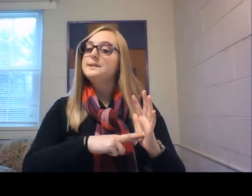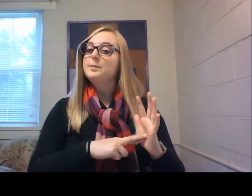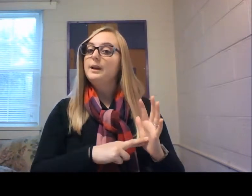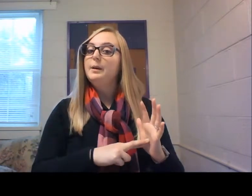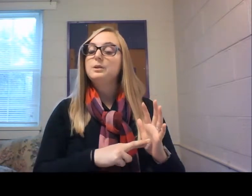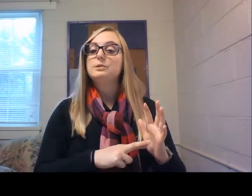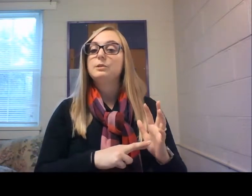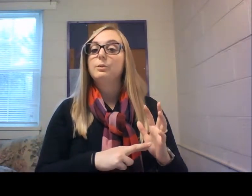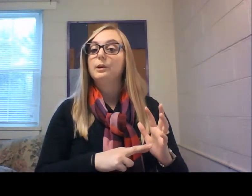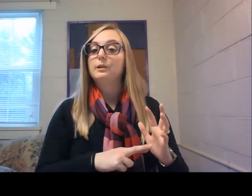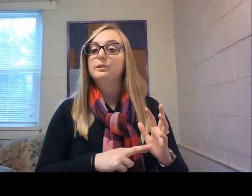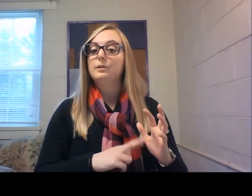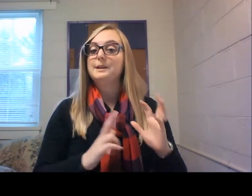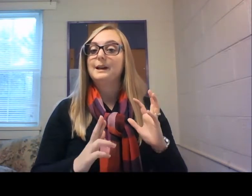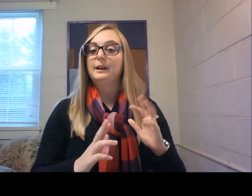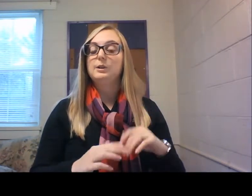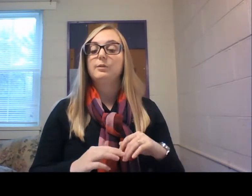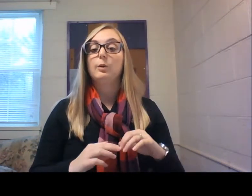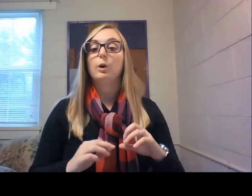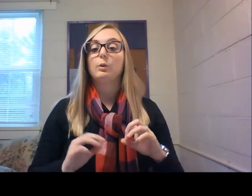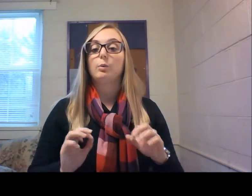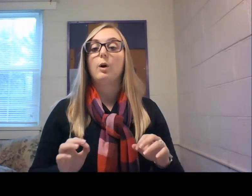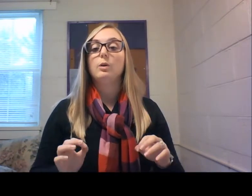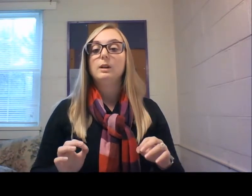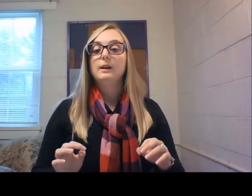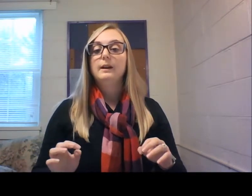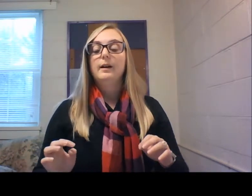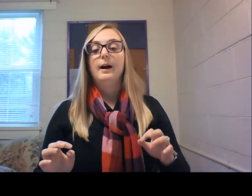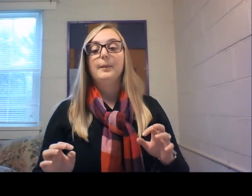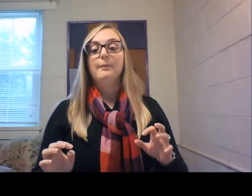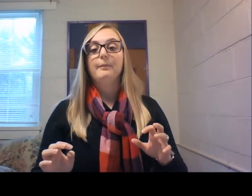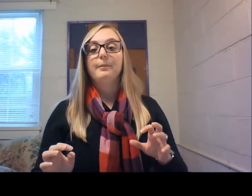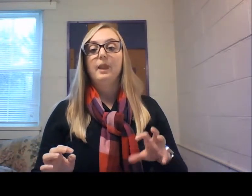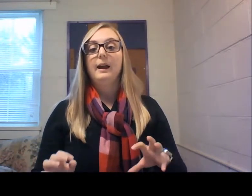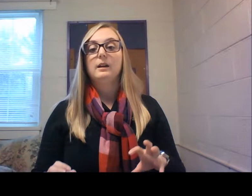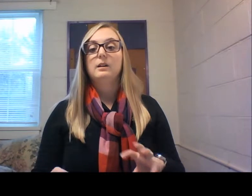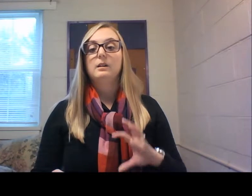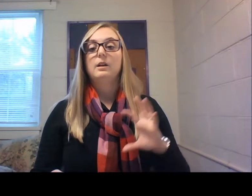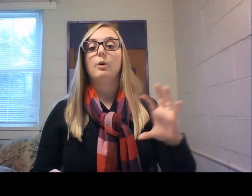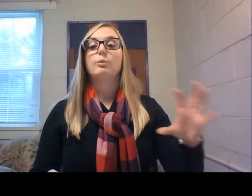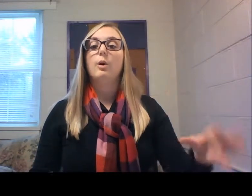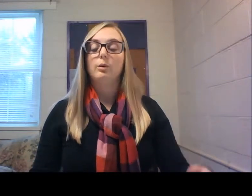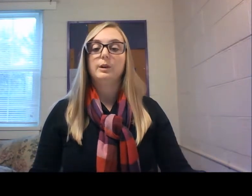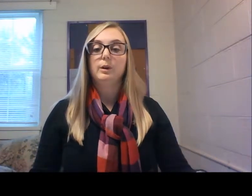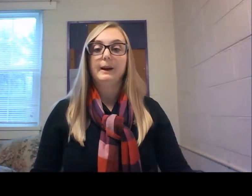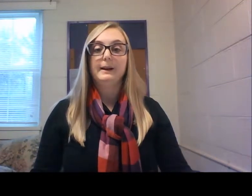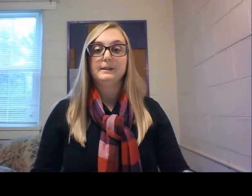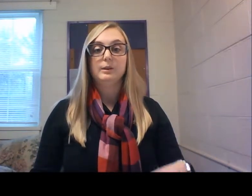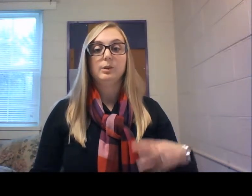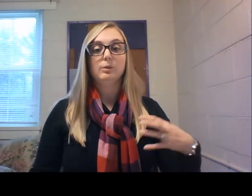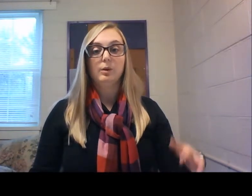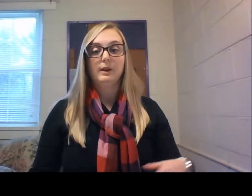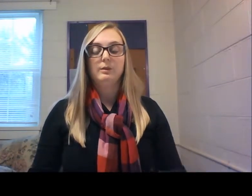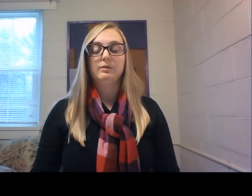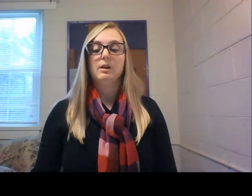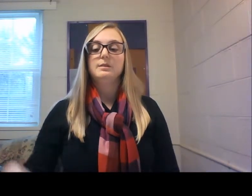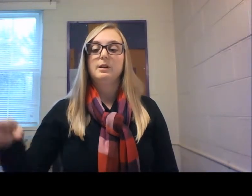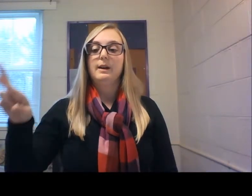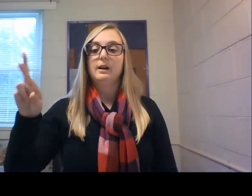to play, we're using the word, or the sign language for the word role, like a role you were cast in or a role that you fill. So you make an